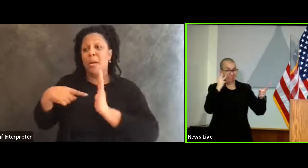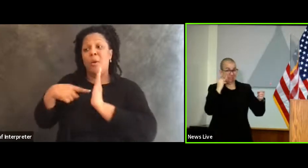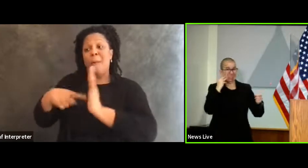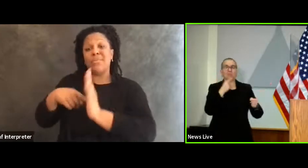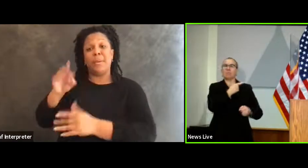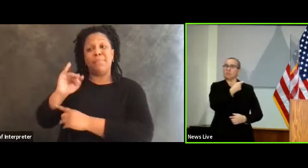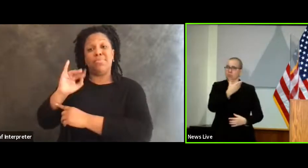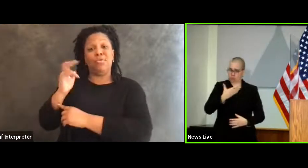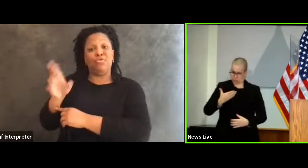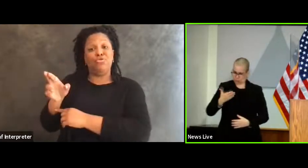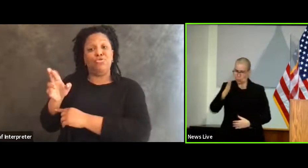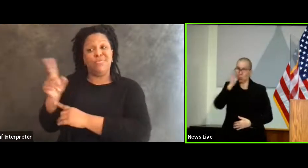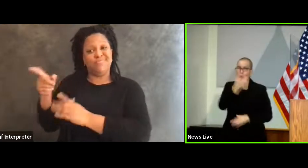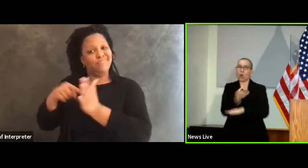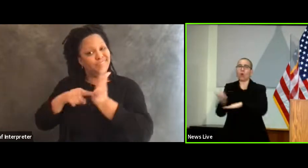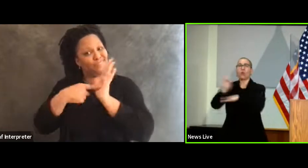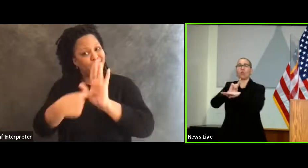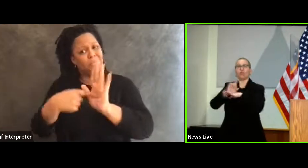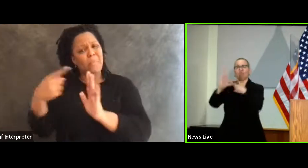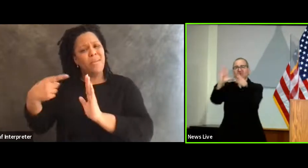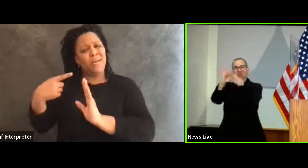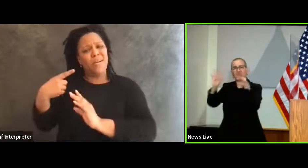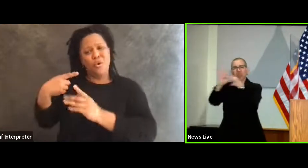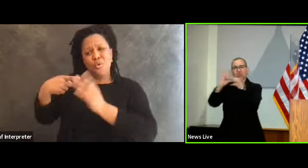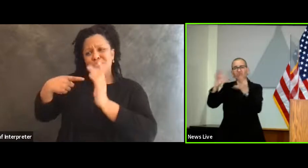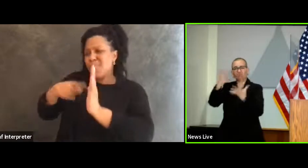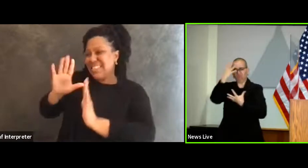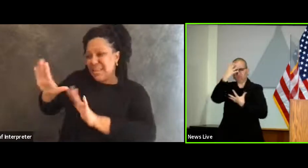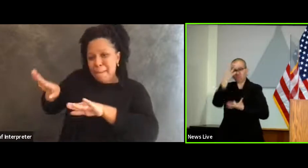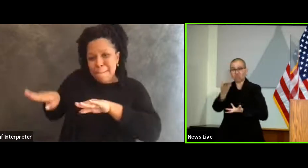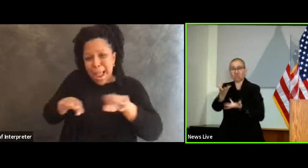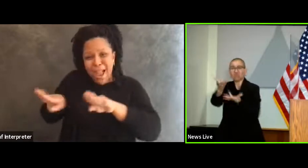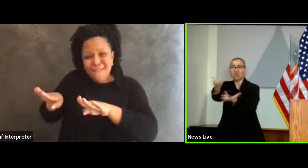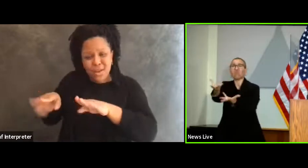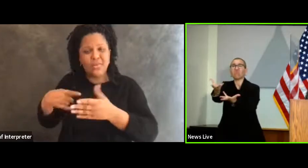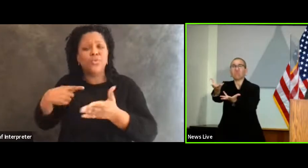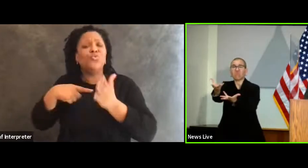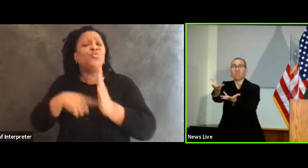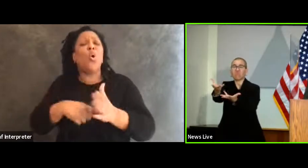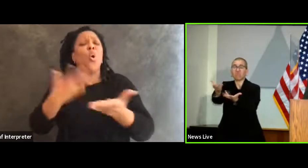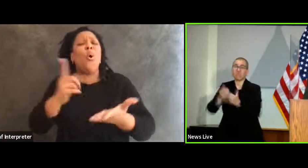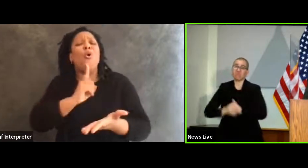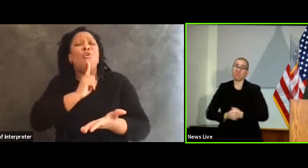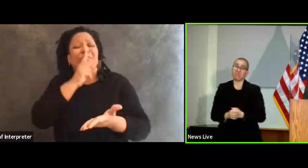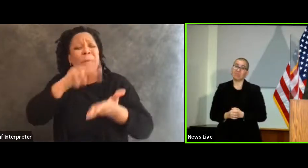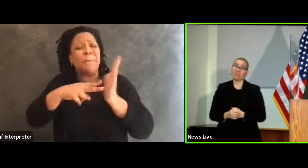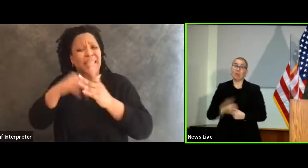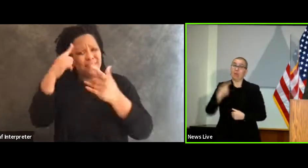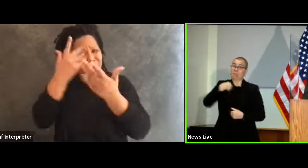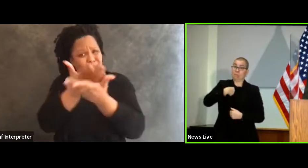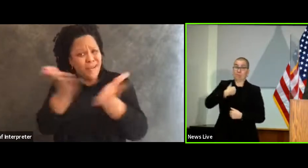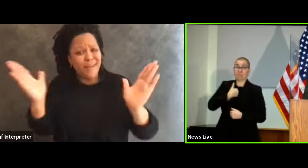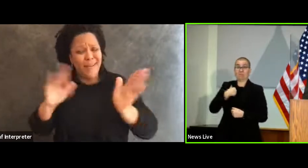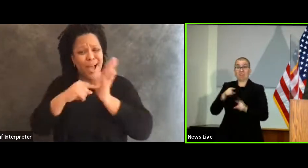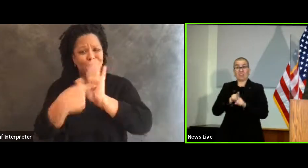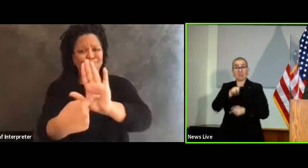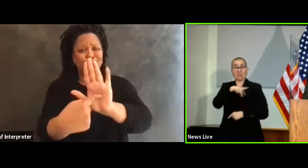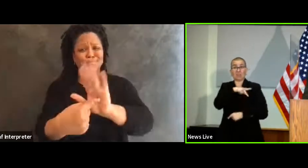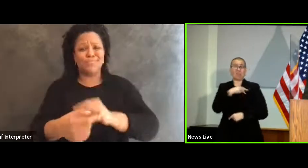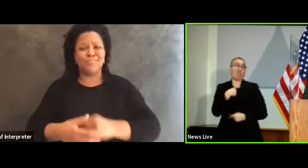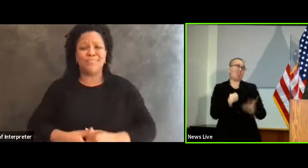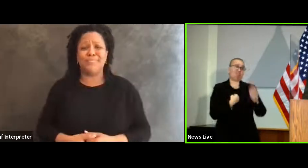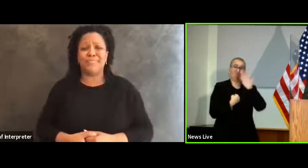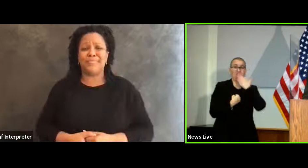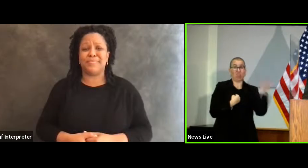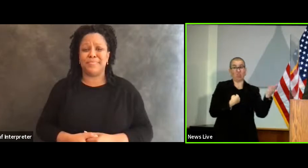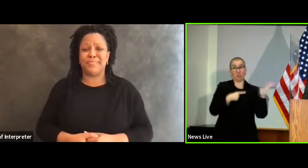and his lived experience about what that means for him. And I think just for myself personally, I'm very grateful. I'm very